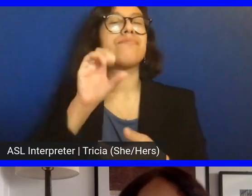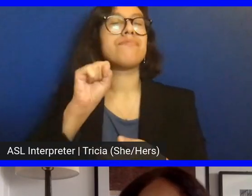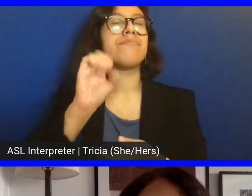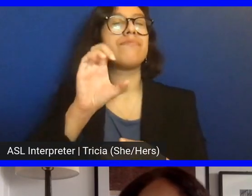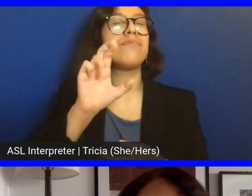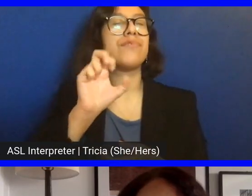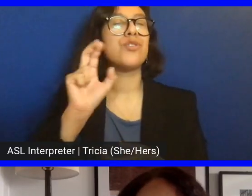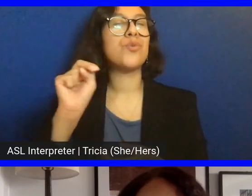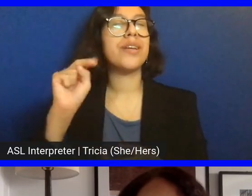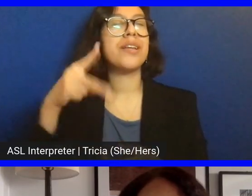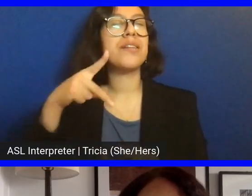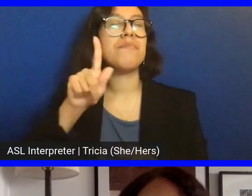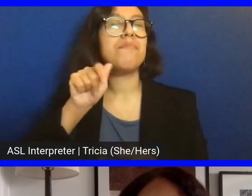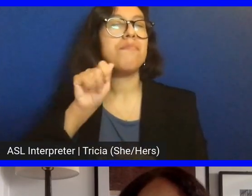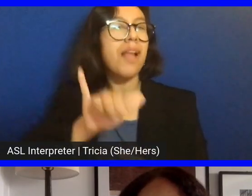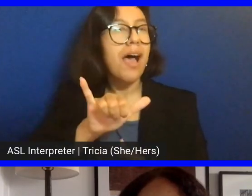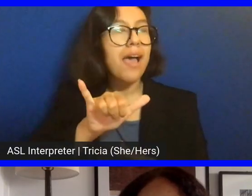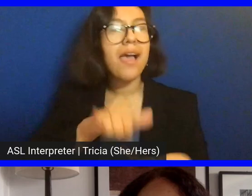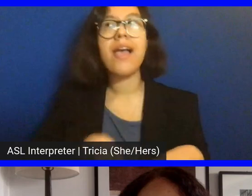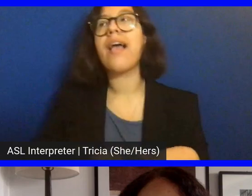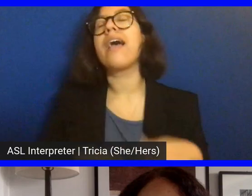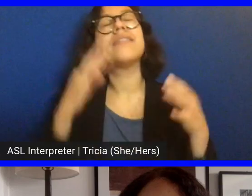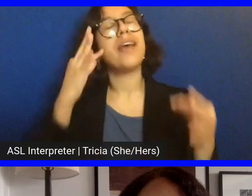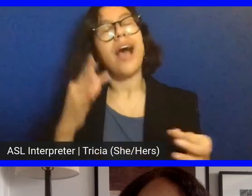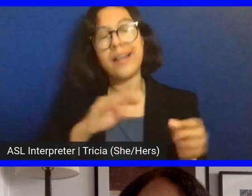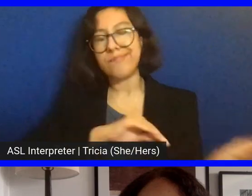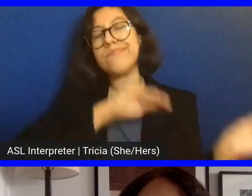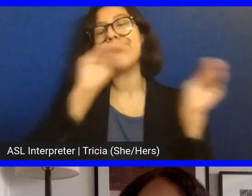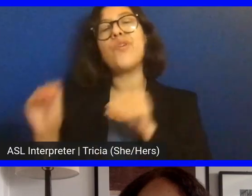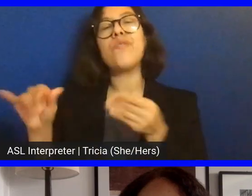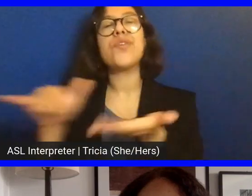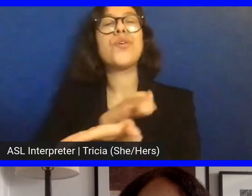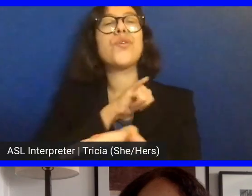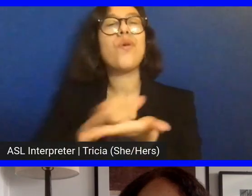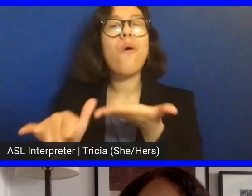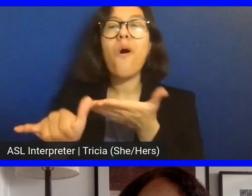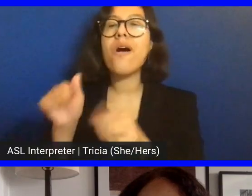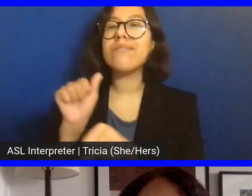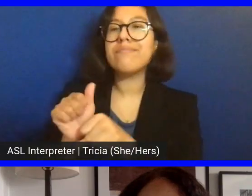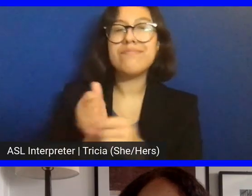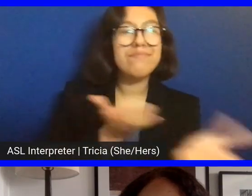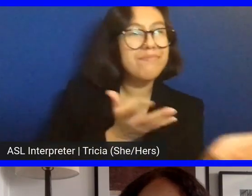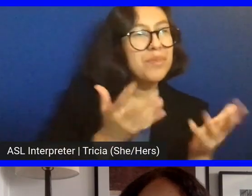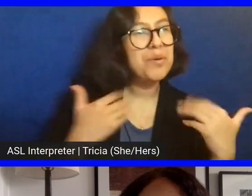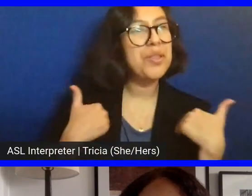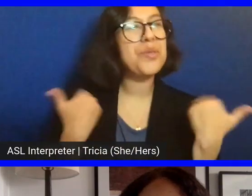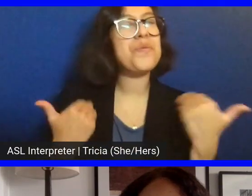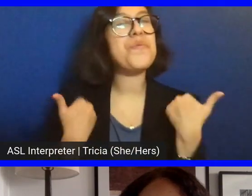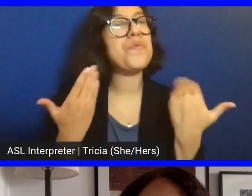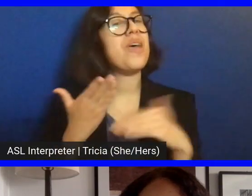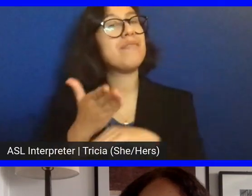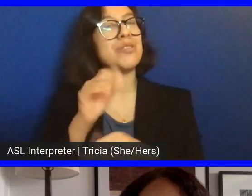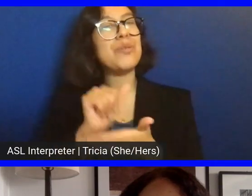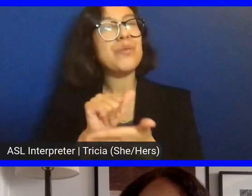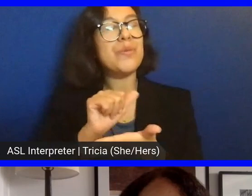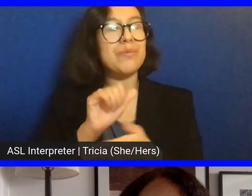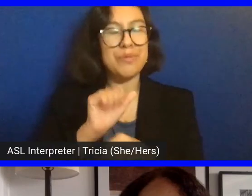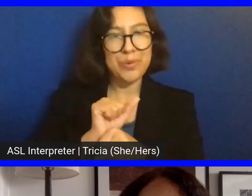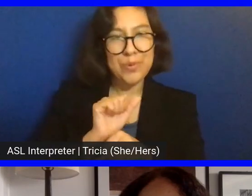Found myself returning to New York, working with youth after school, licking my